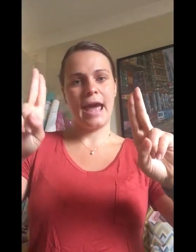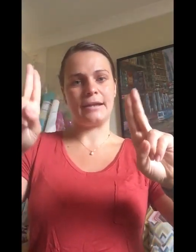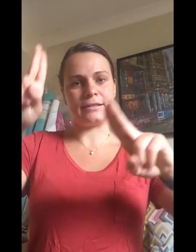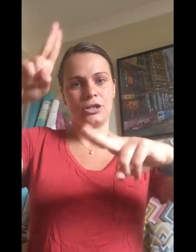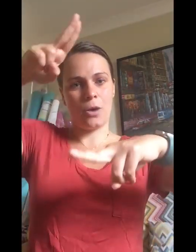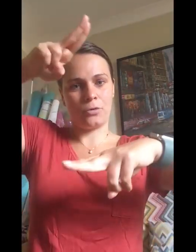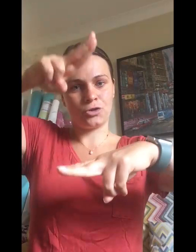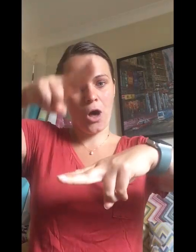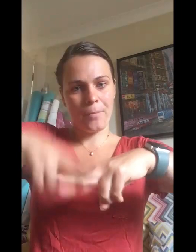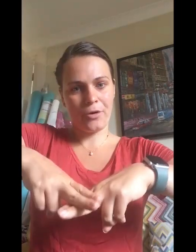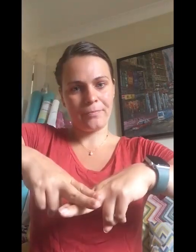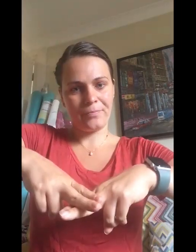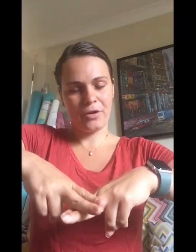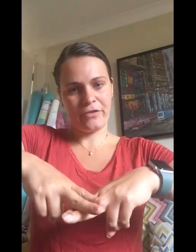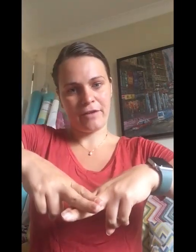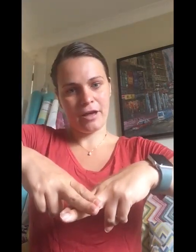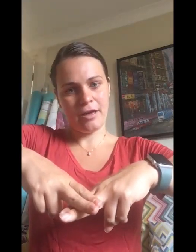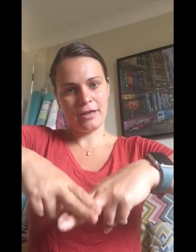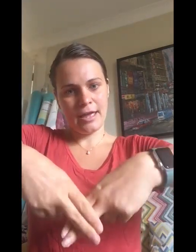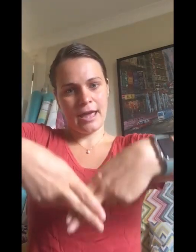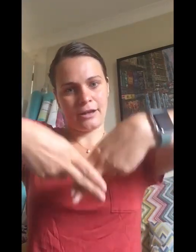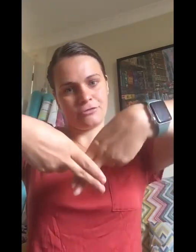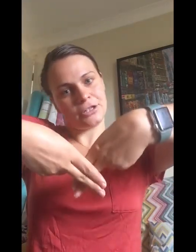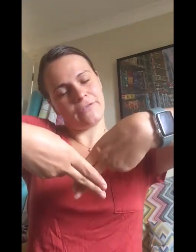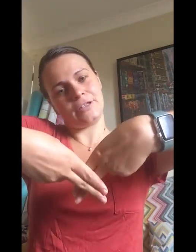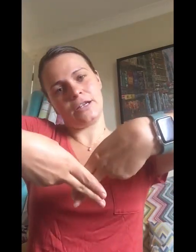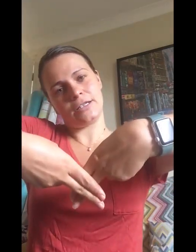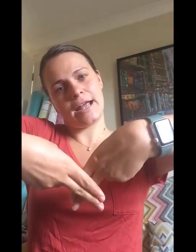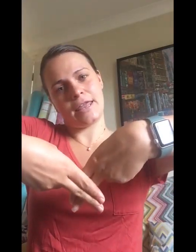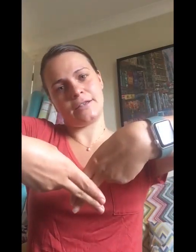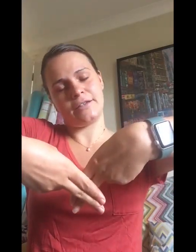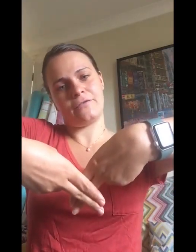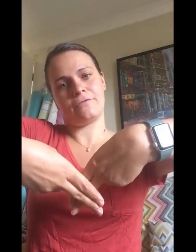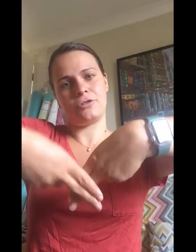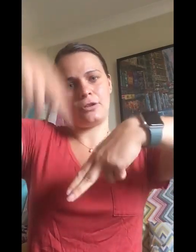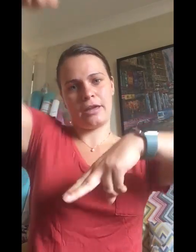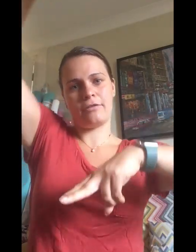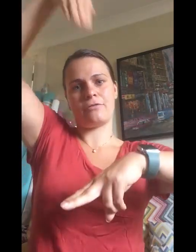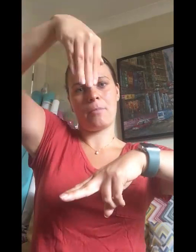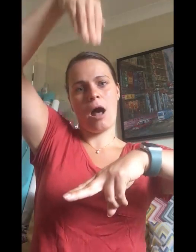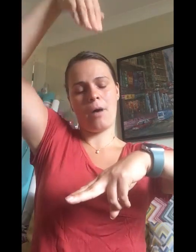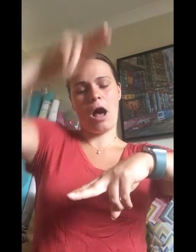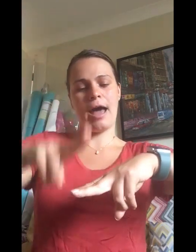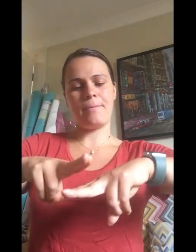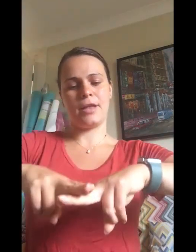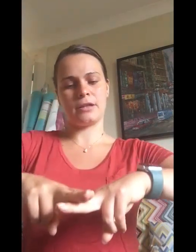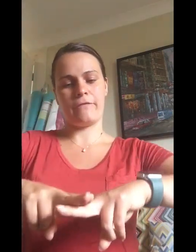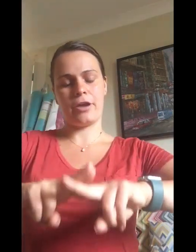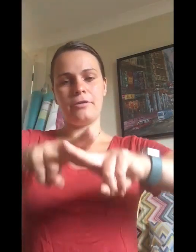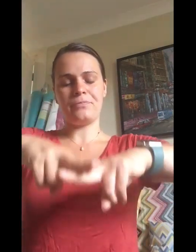hand is going to go on top of the other and cross over so it looks like this if you're looking from up high, bird's eye view.